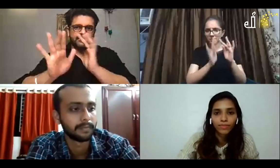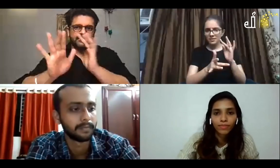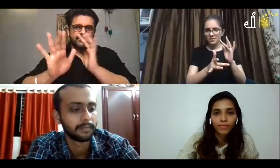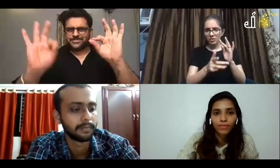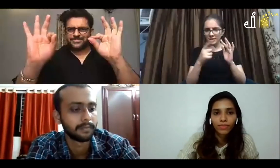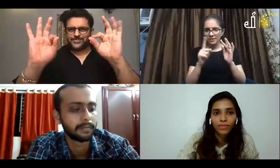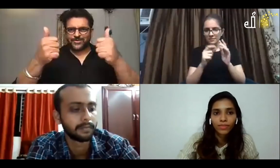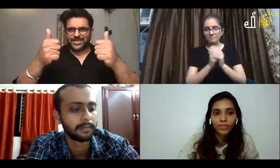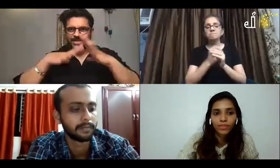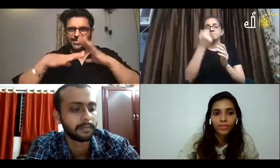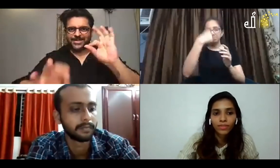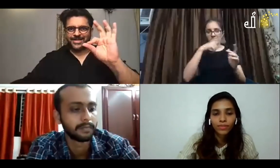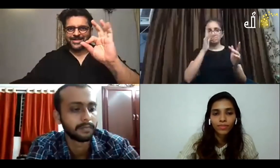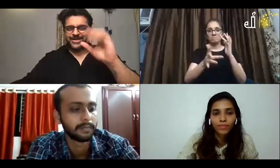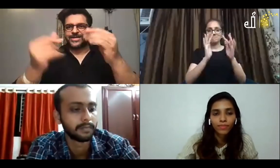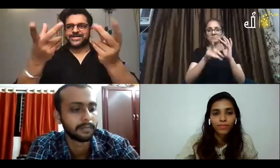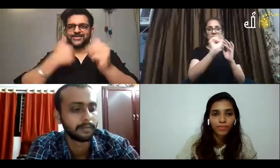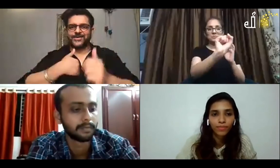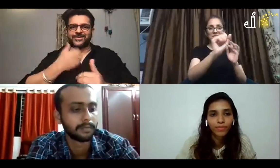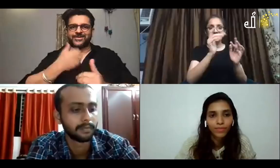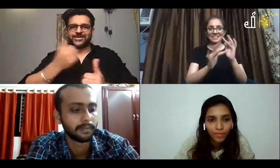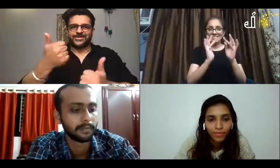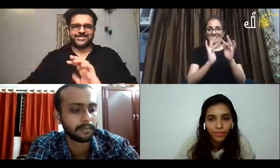Internet has gone Yeah, quiet. Dr. Ali.